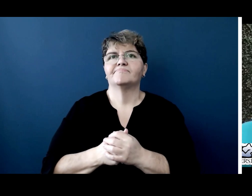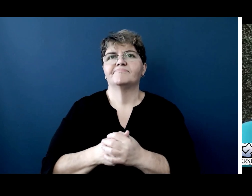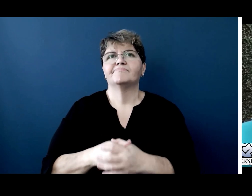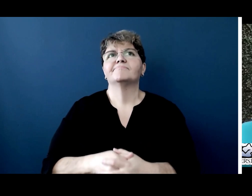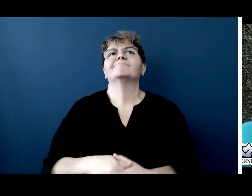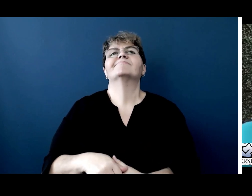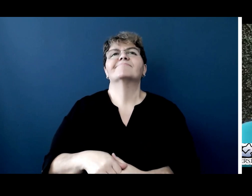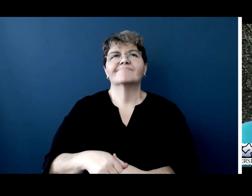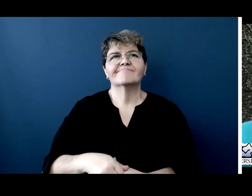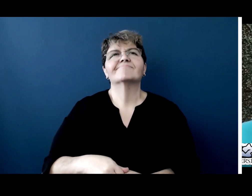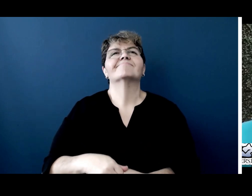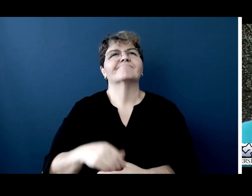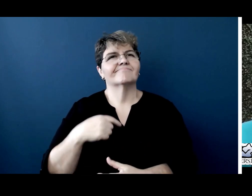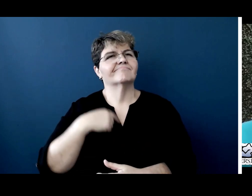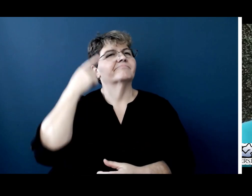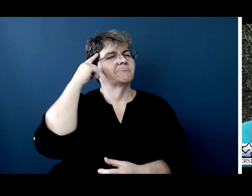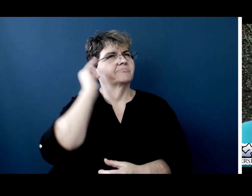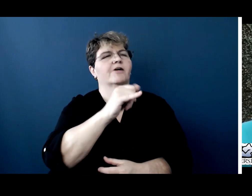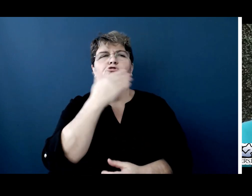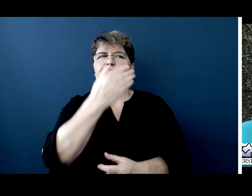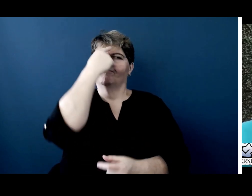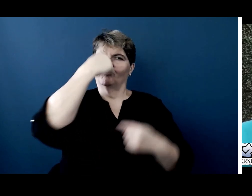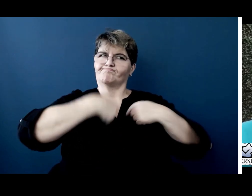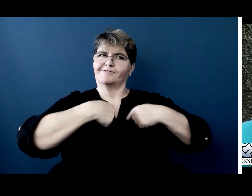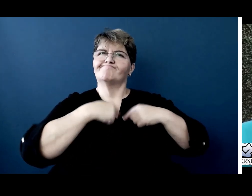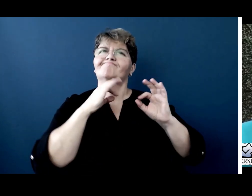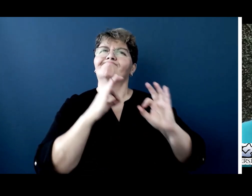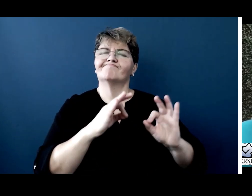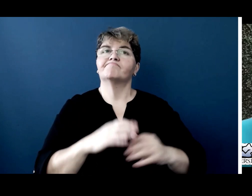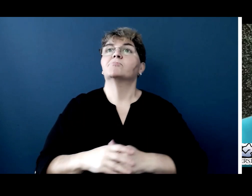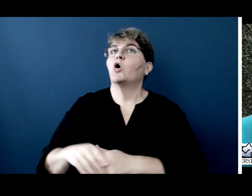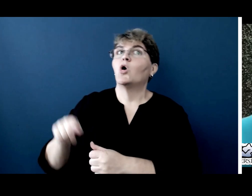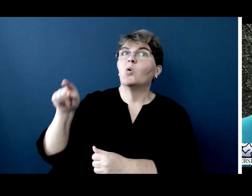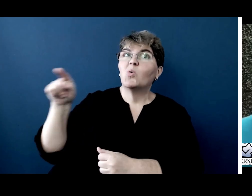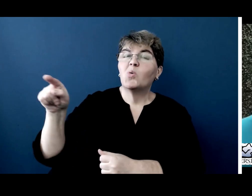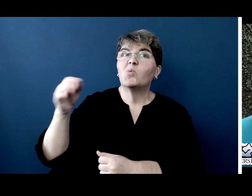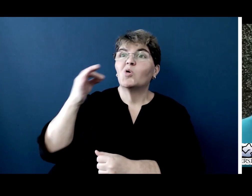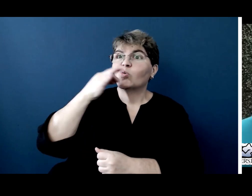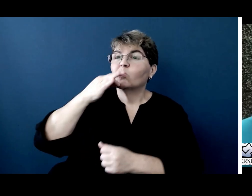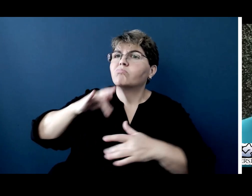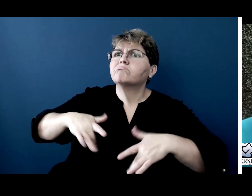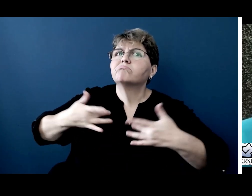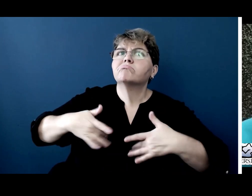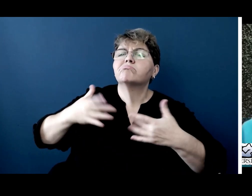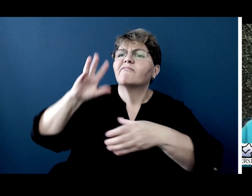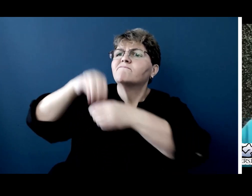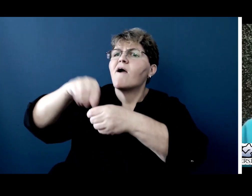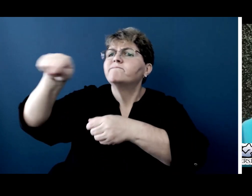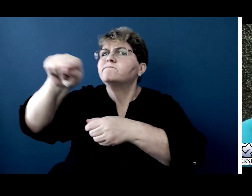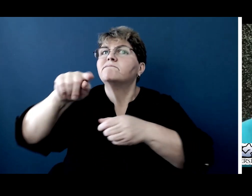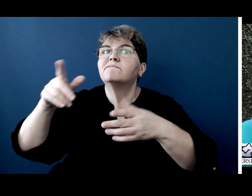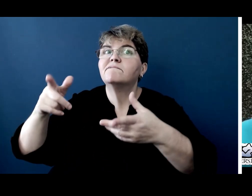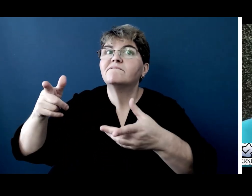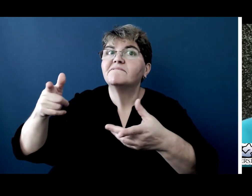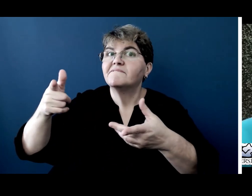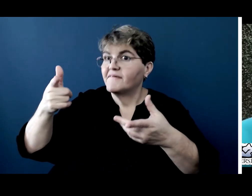anything? Show up. Is it through Saves the Bay or is it through a different organization? It's through this organization. It's Perspectives. It's a